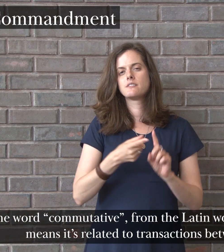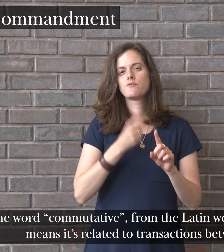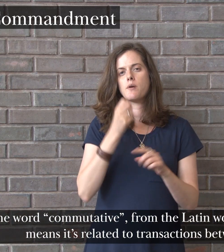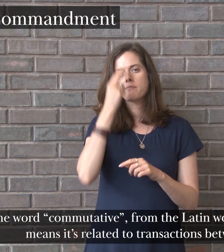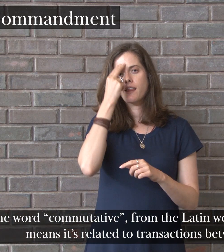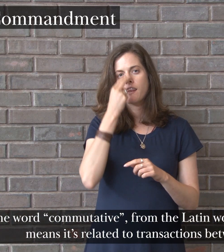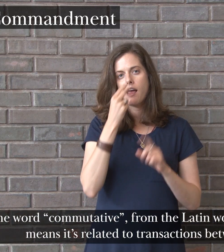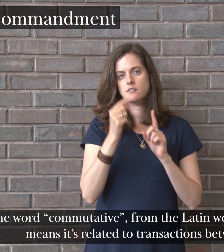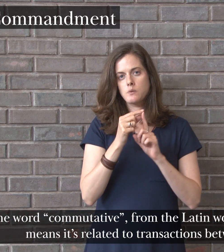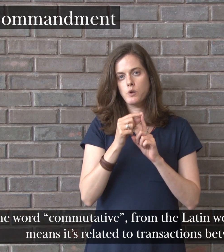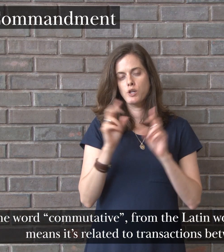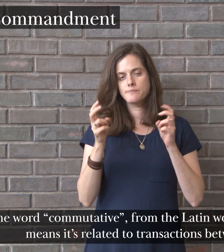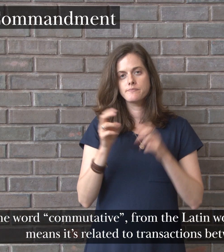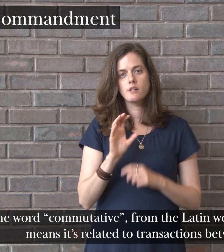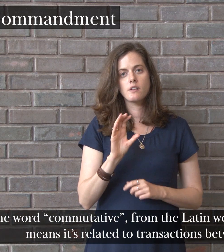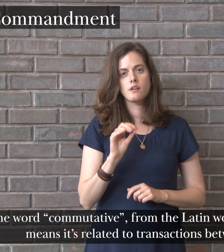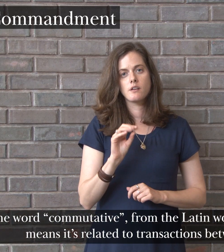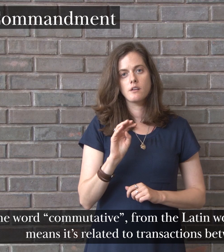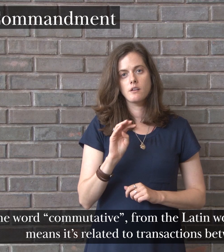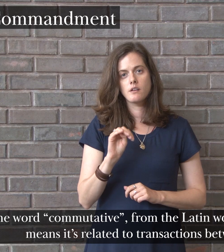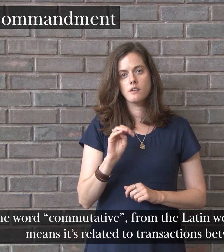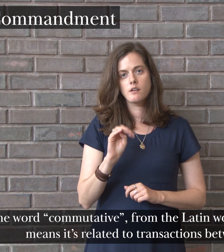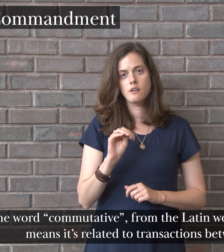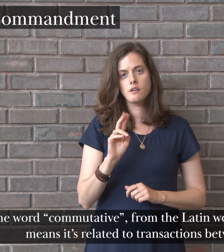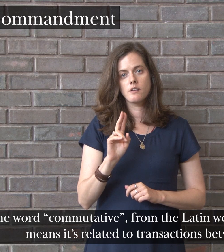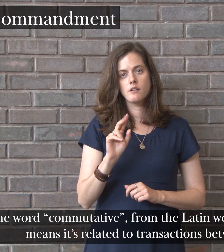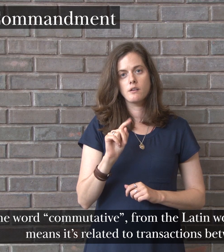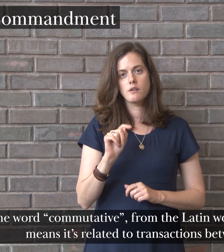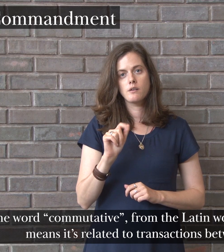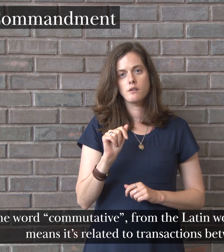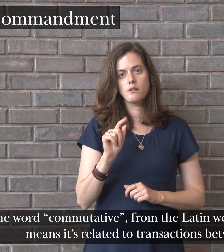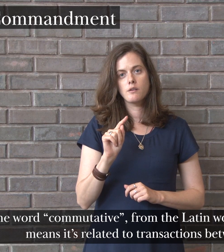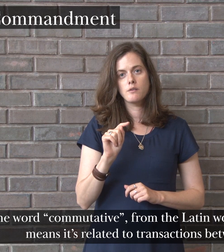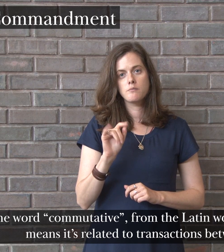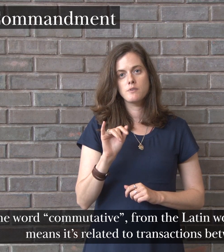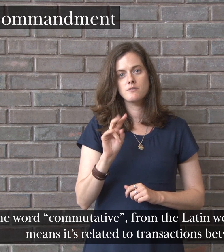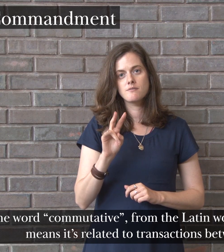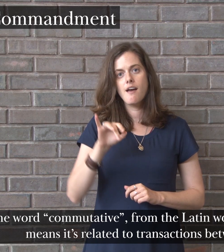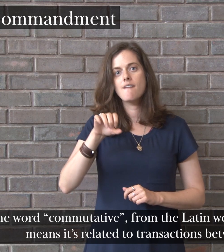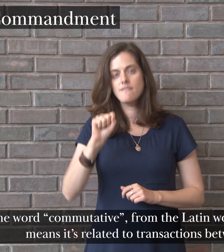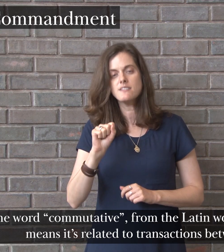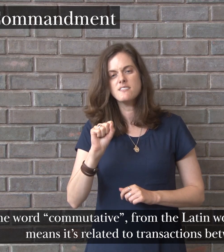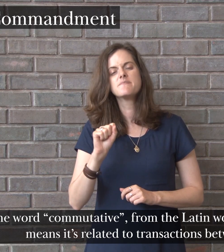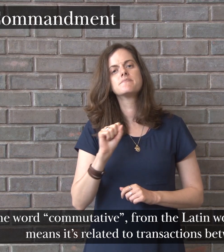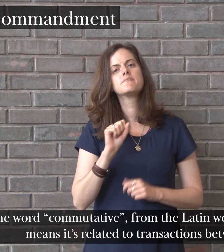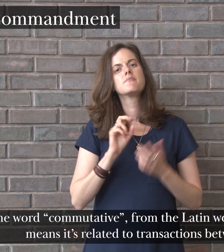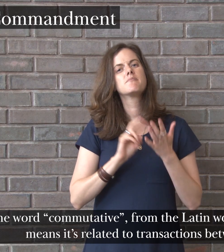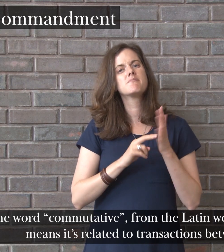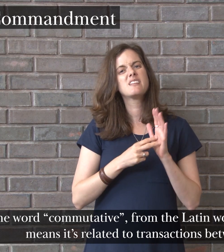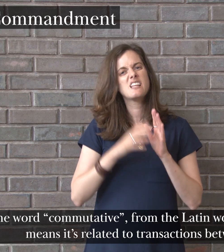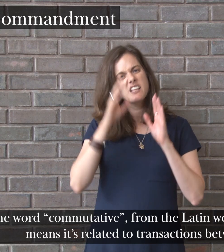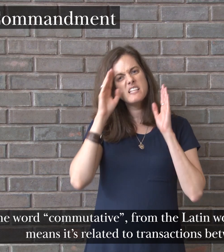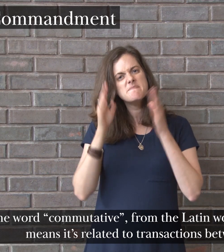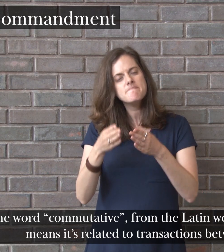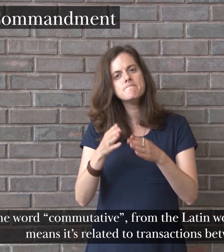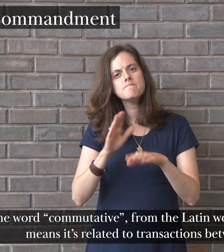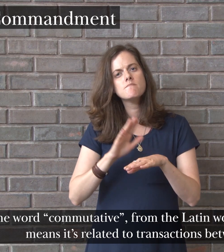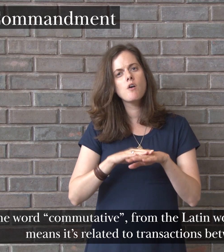Latin word commutativis, means it's related to